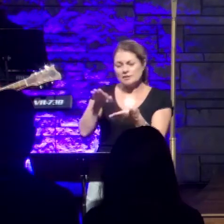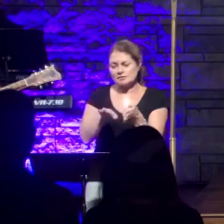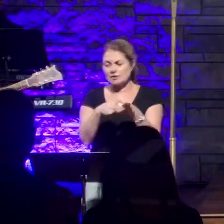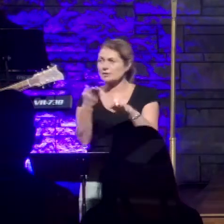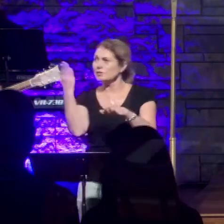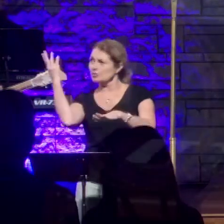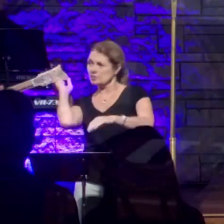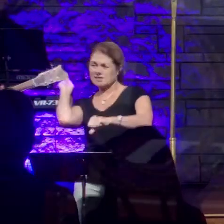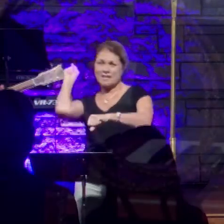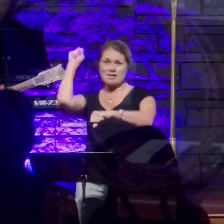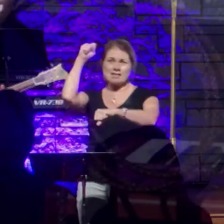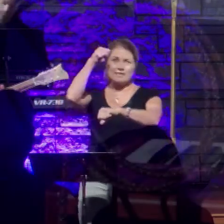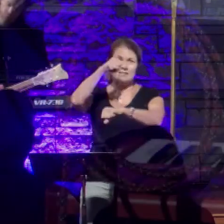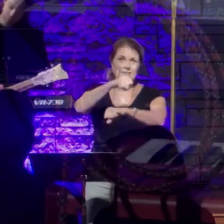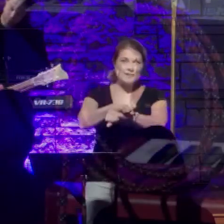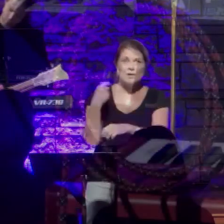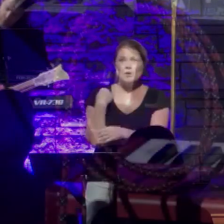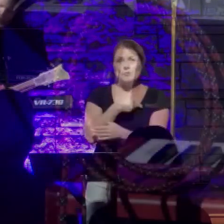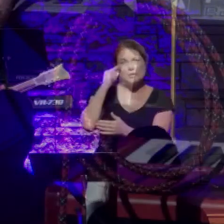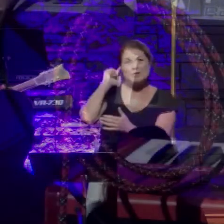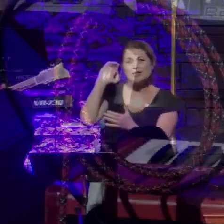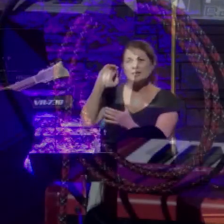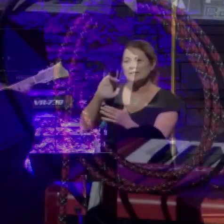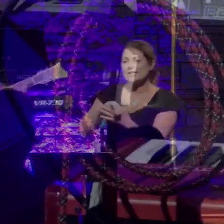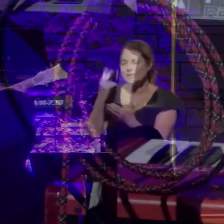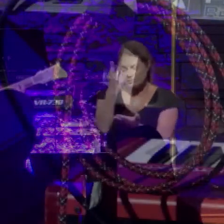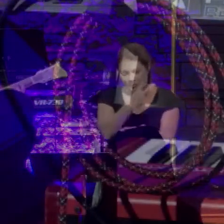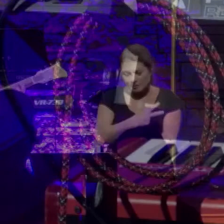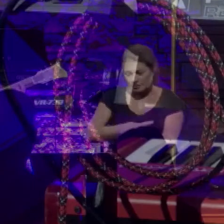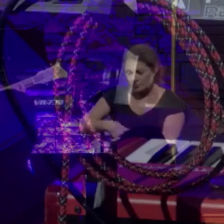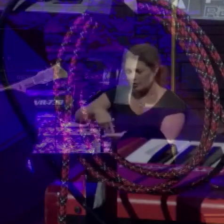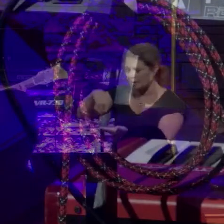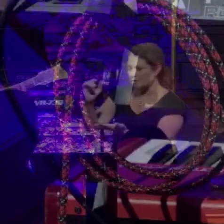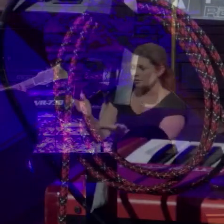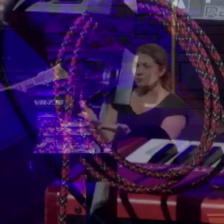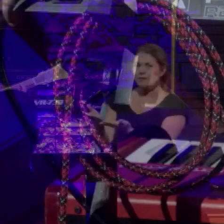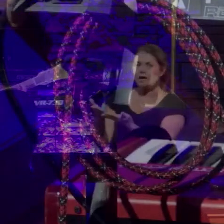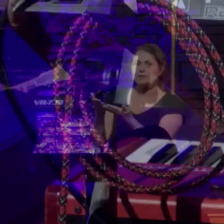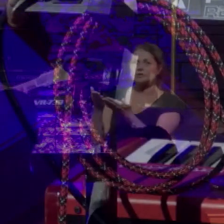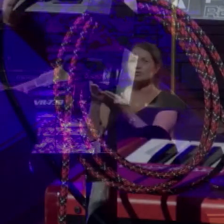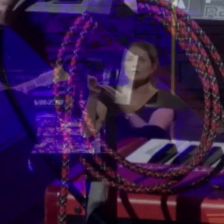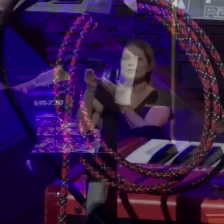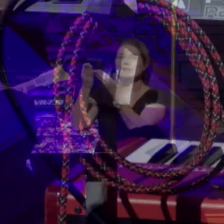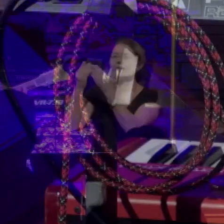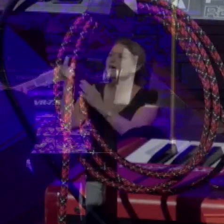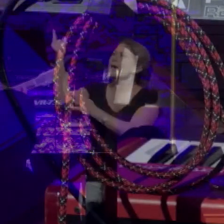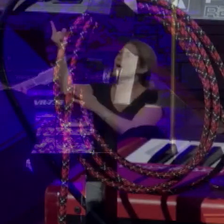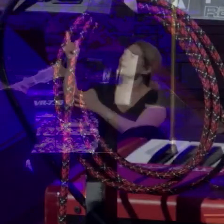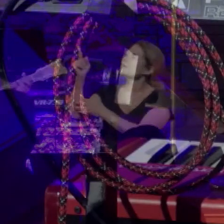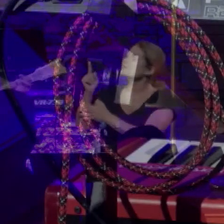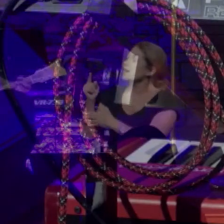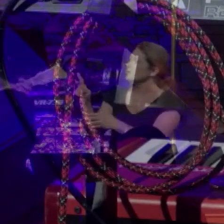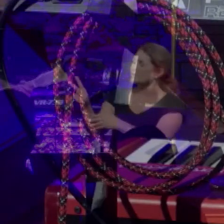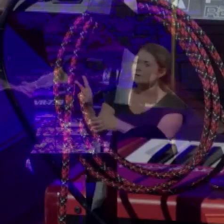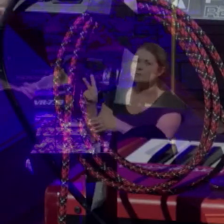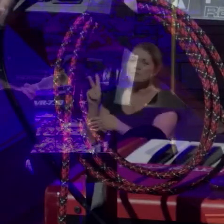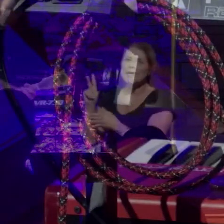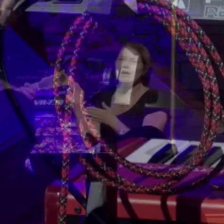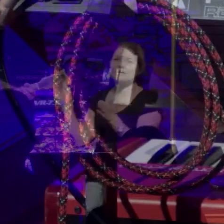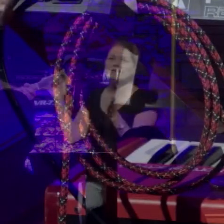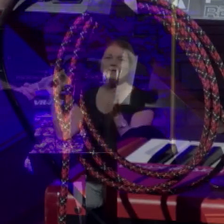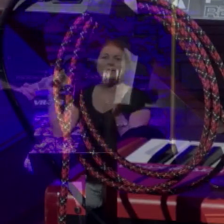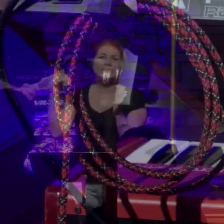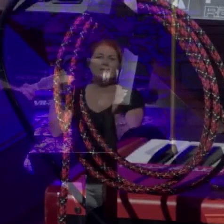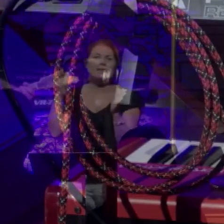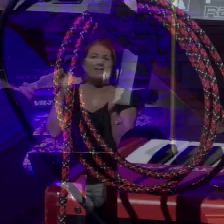believe that he conquered death. We believe in the resurrection, and he's coming